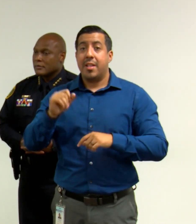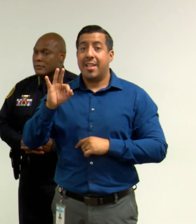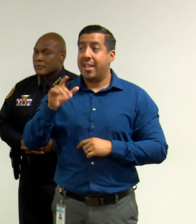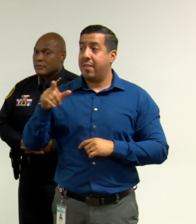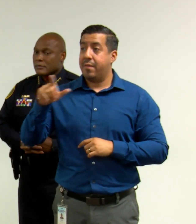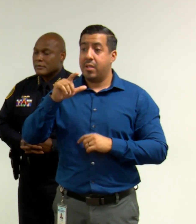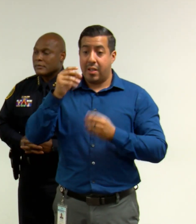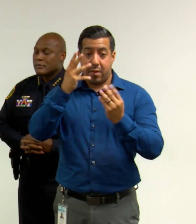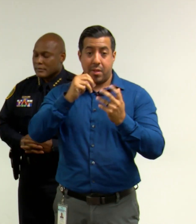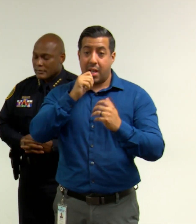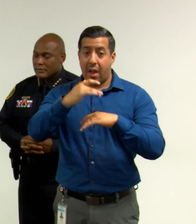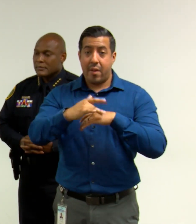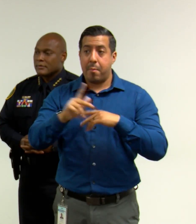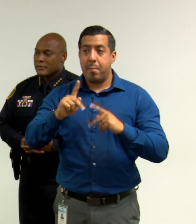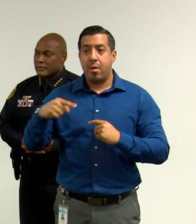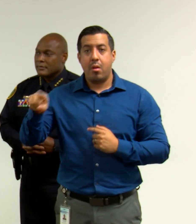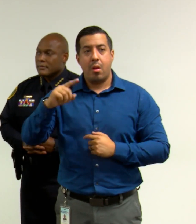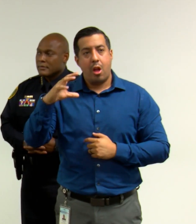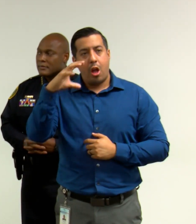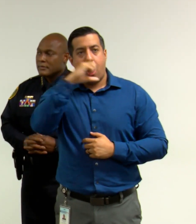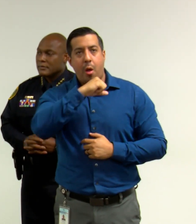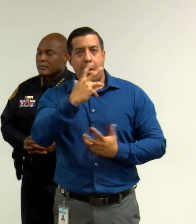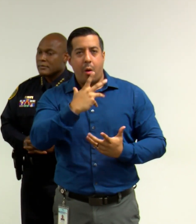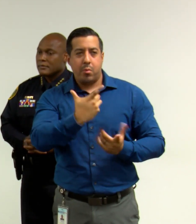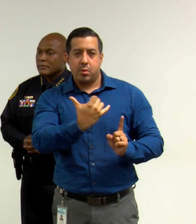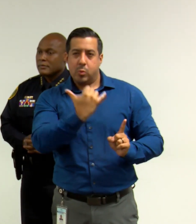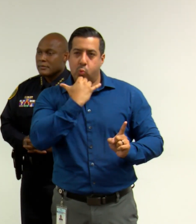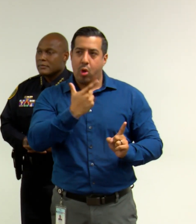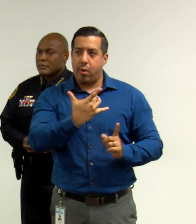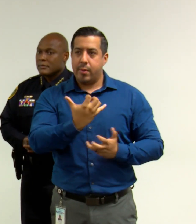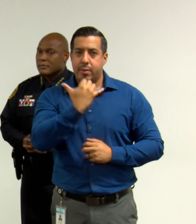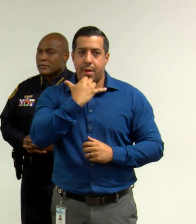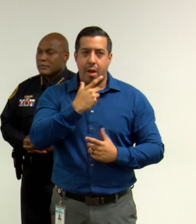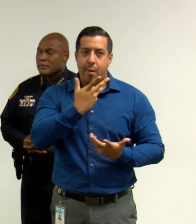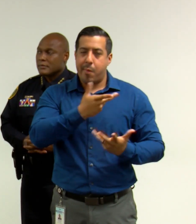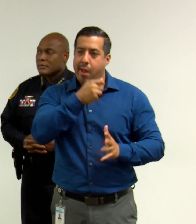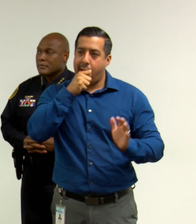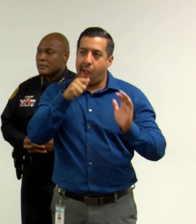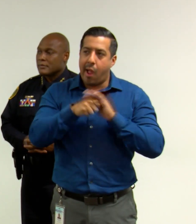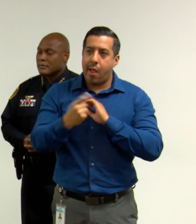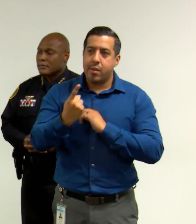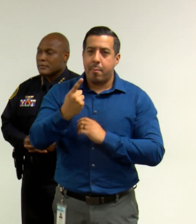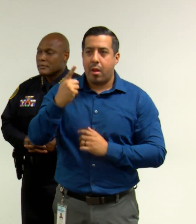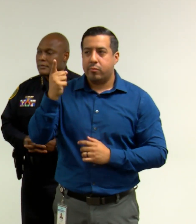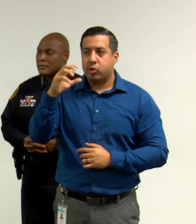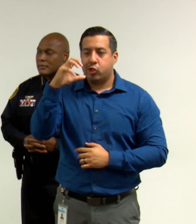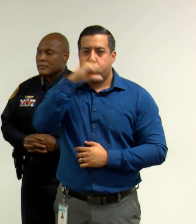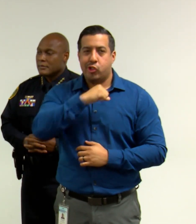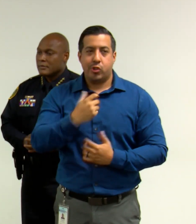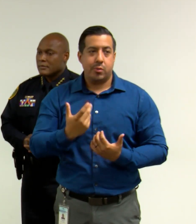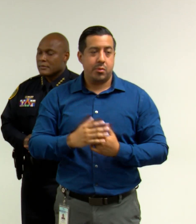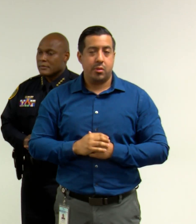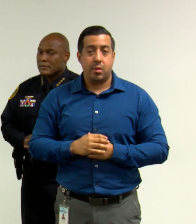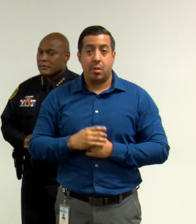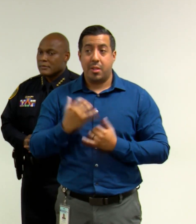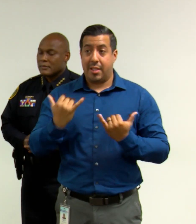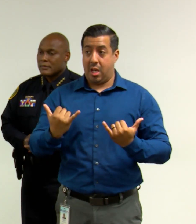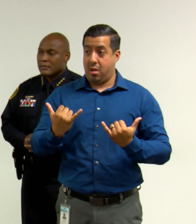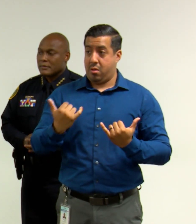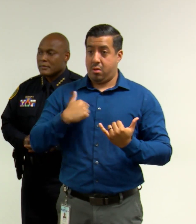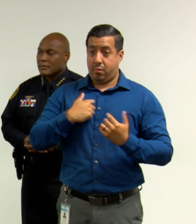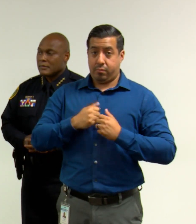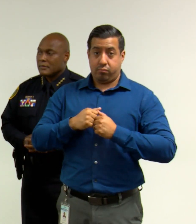made available, then people assume that something must have been wrong, or we're hiding something. By coming forth